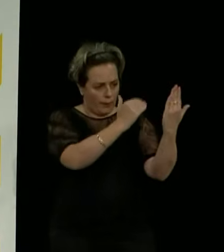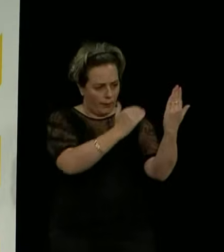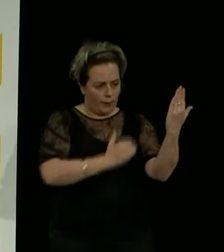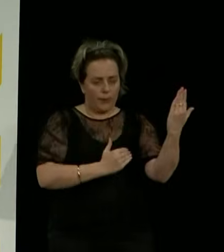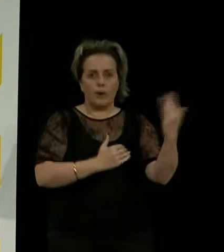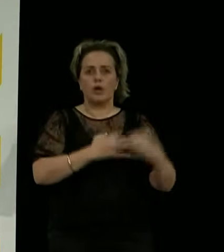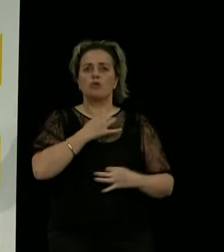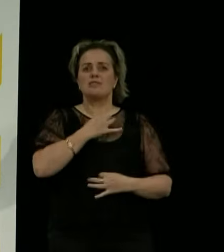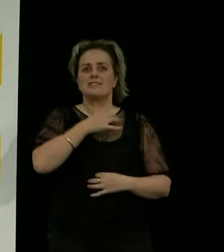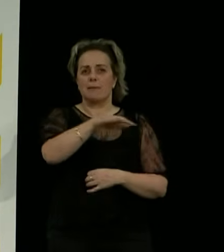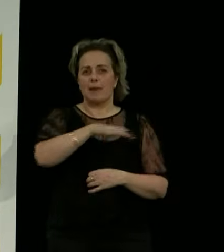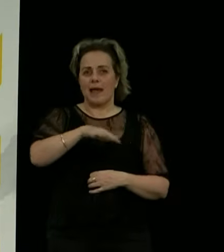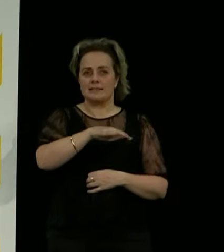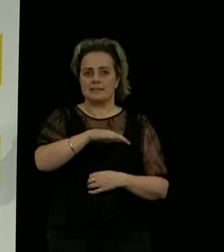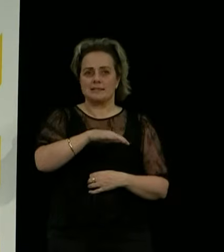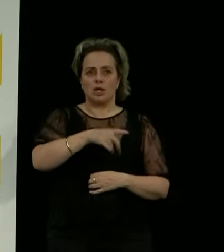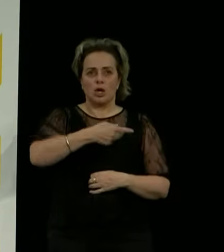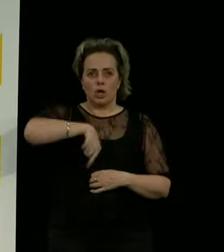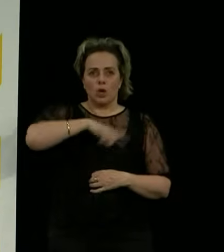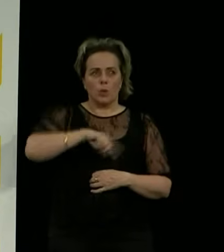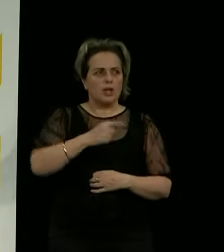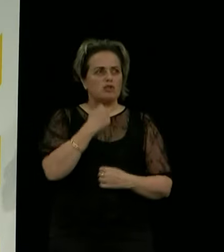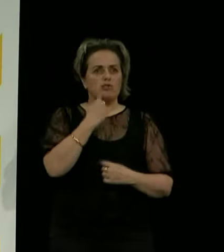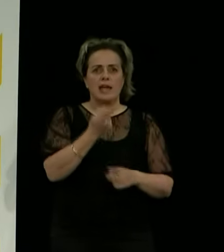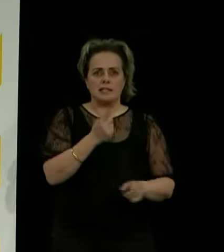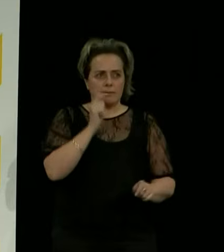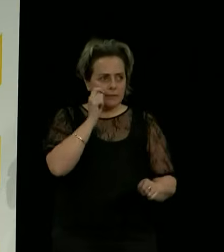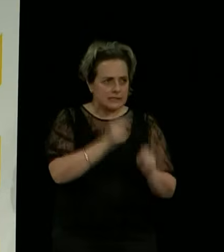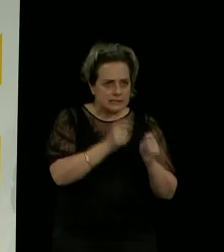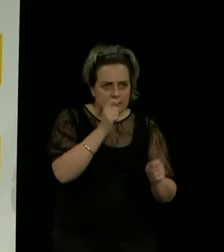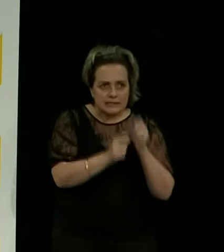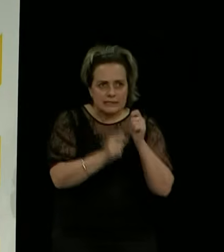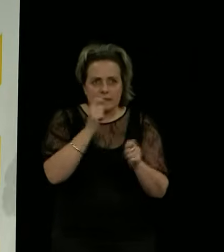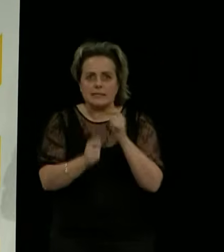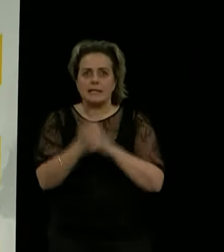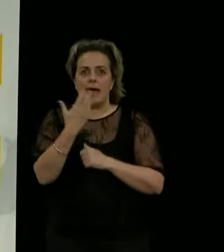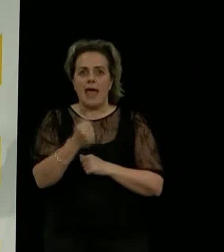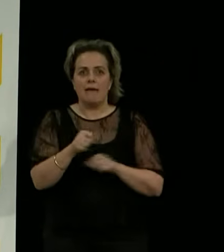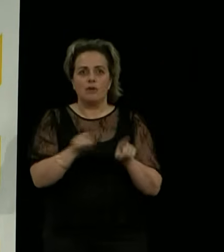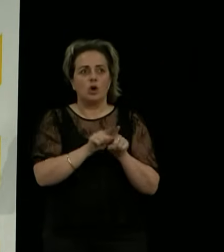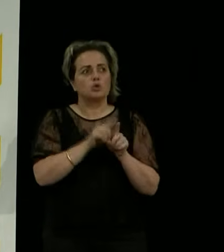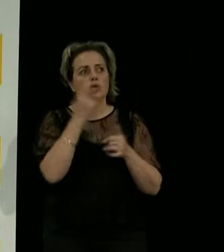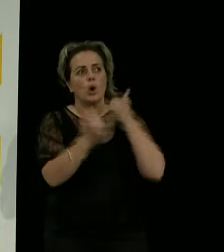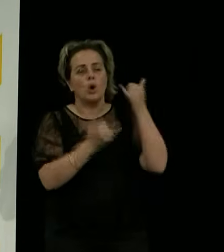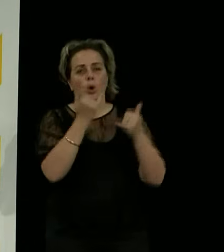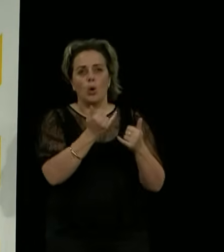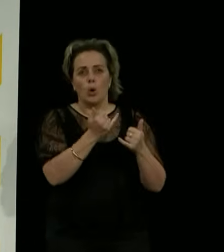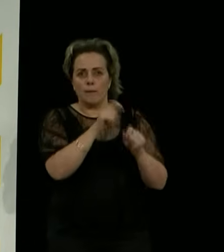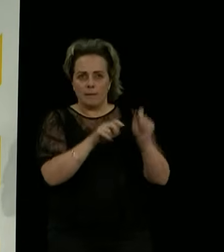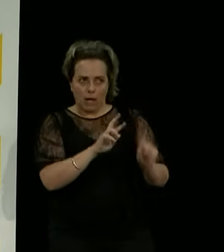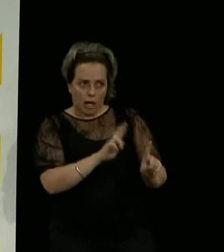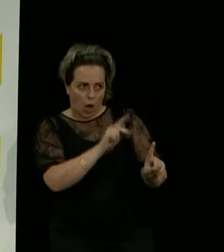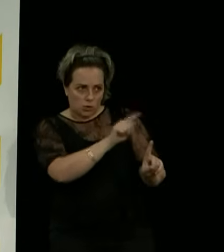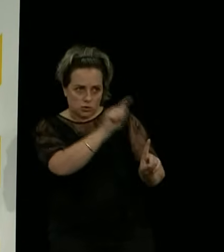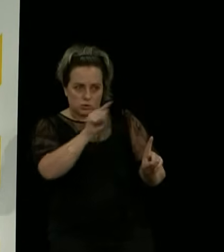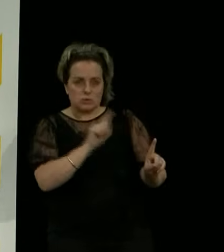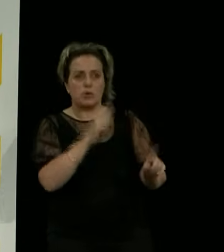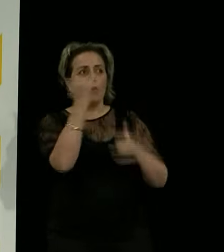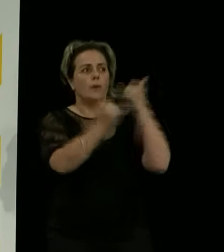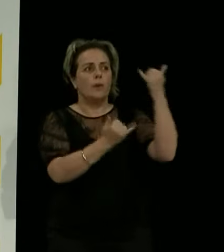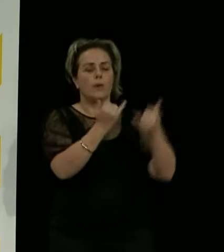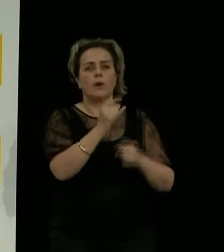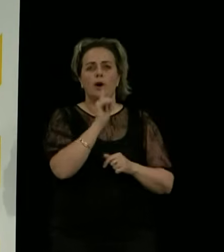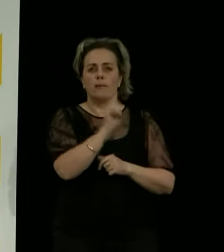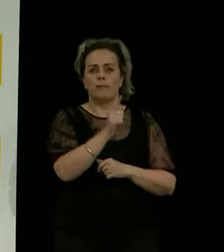are undertaking wide surveillance testing, undertaking contact tracing, but it's too soon to make an assumption that necessarily we've got